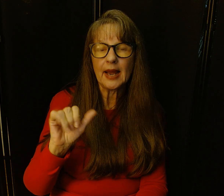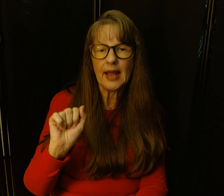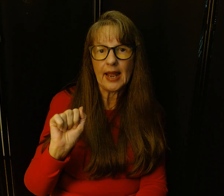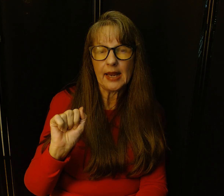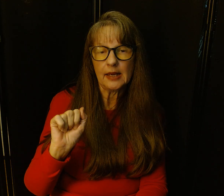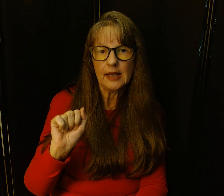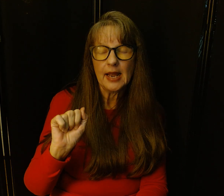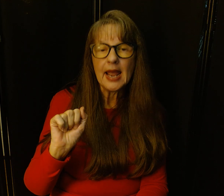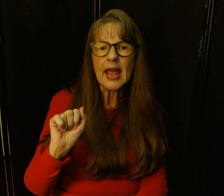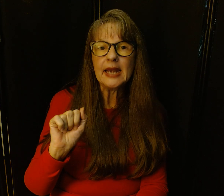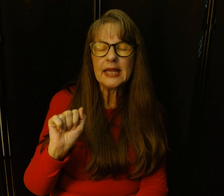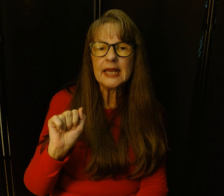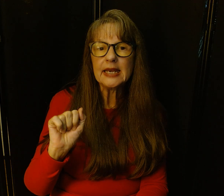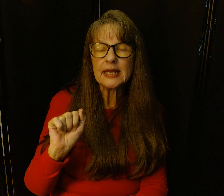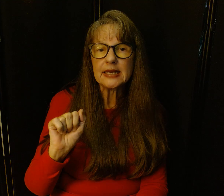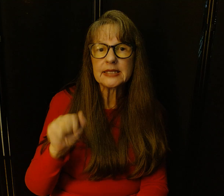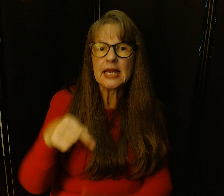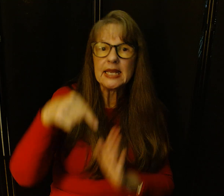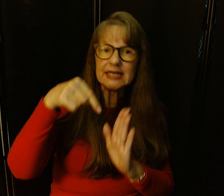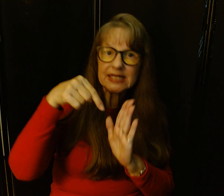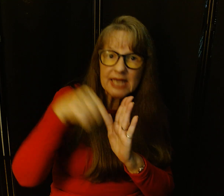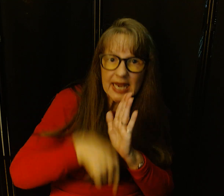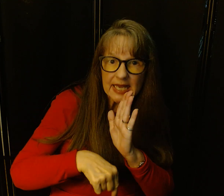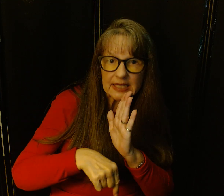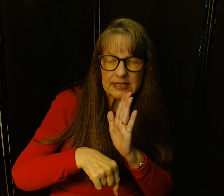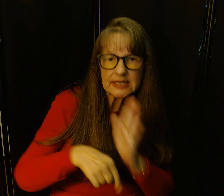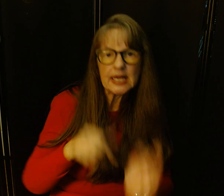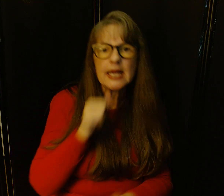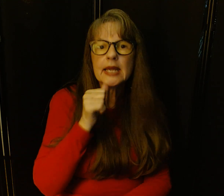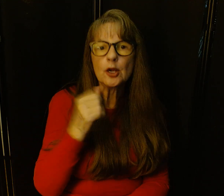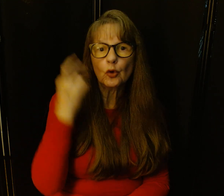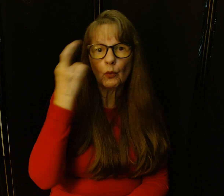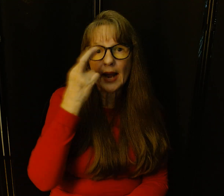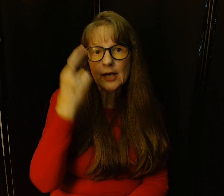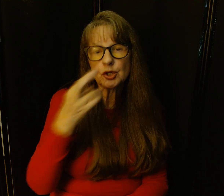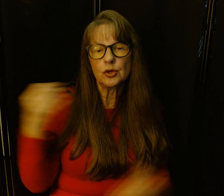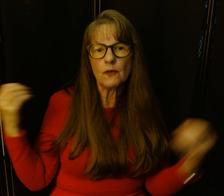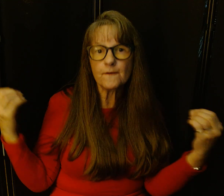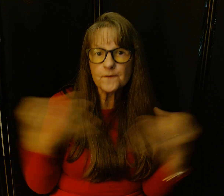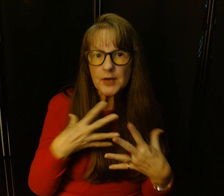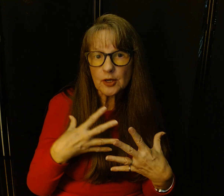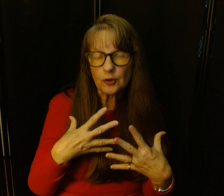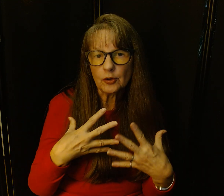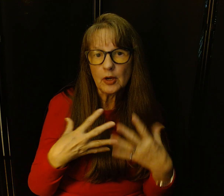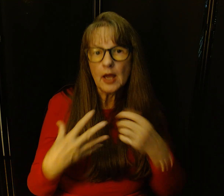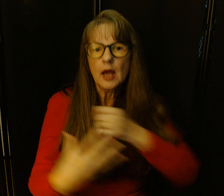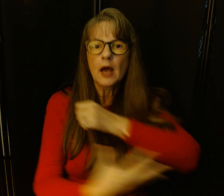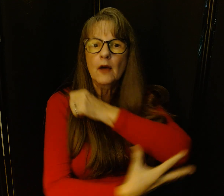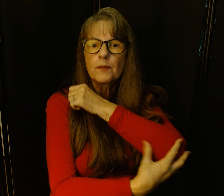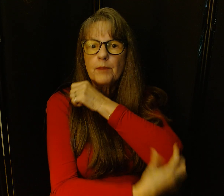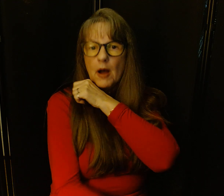Peniaphobia, and it is an intense, irrational fear of